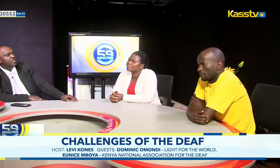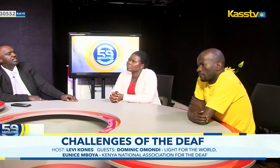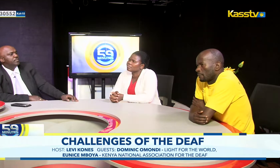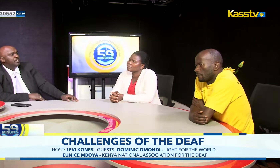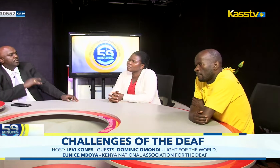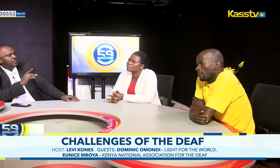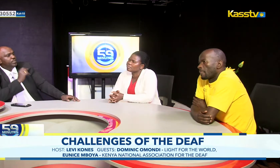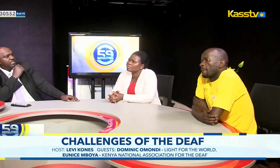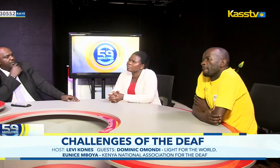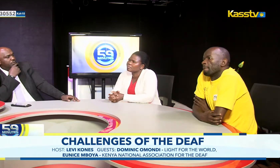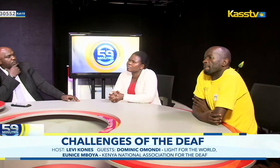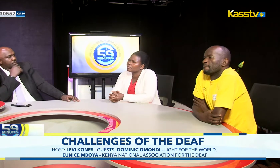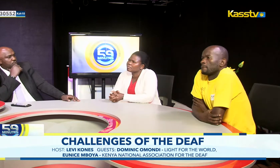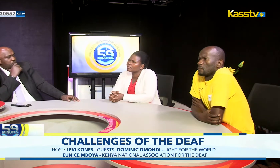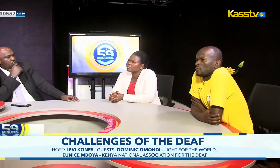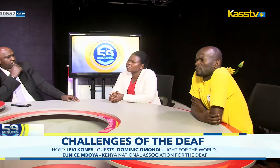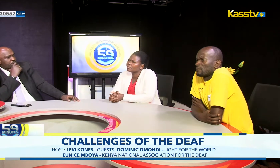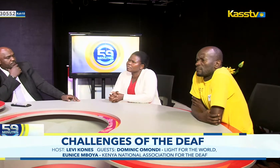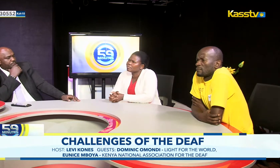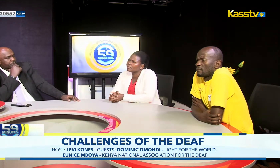me, what does Light for the World do, Dominic?